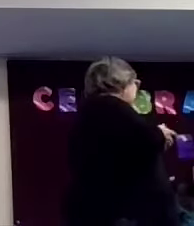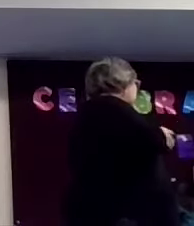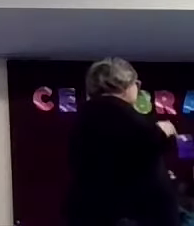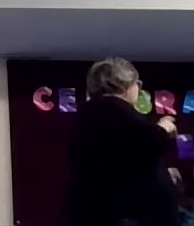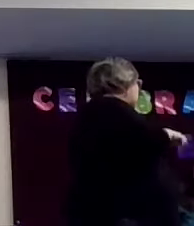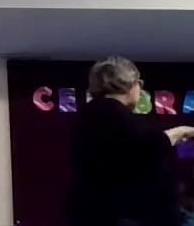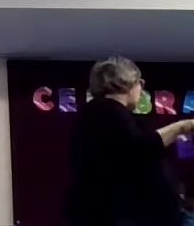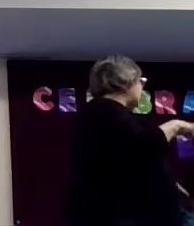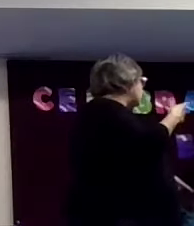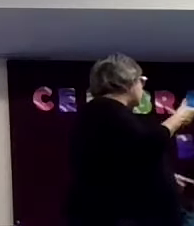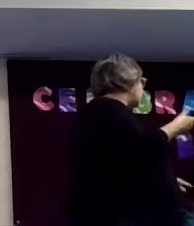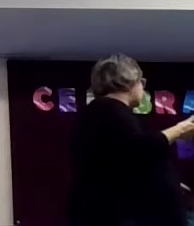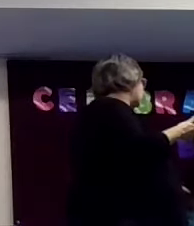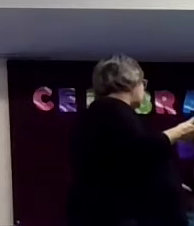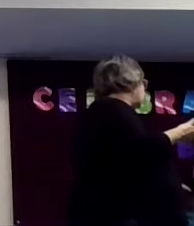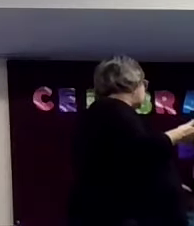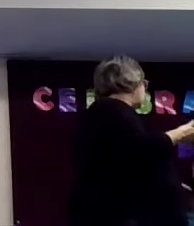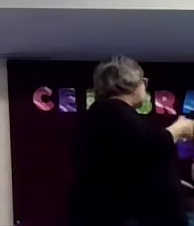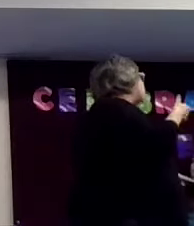Started.